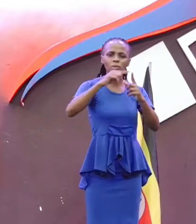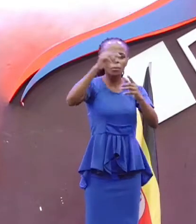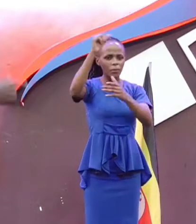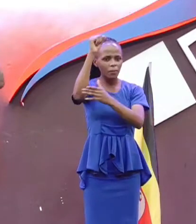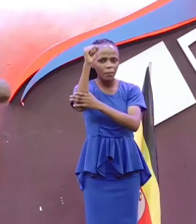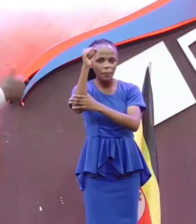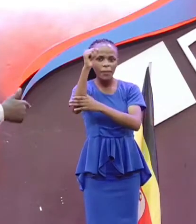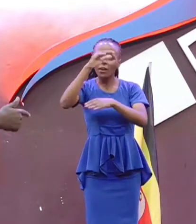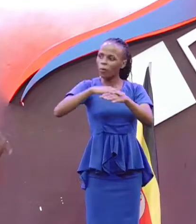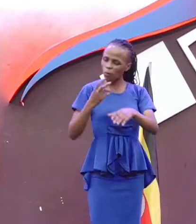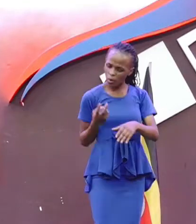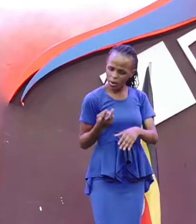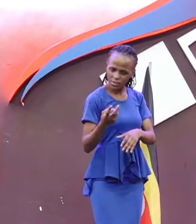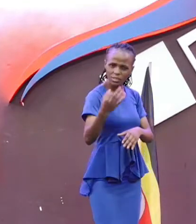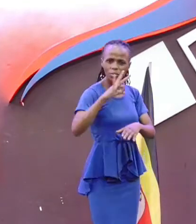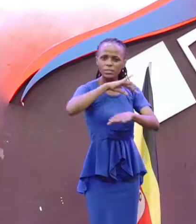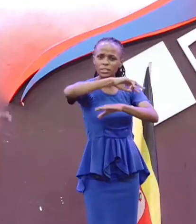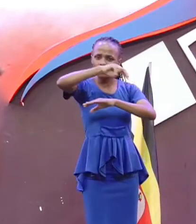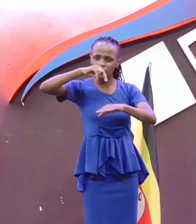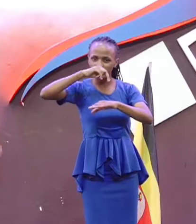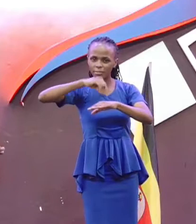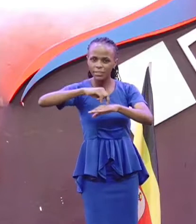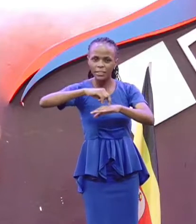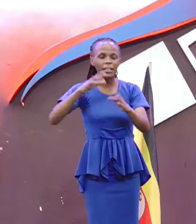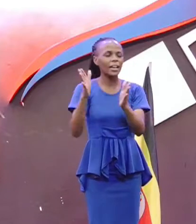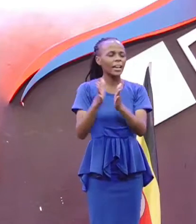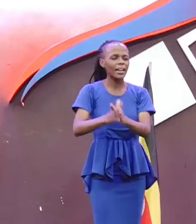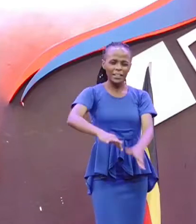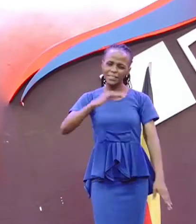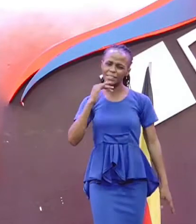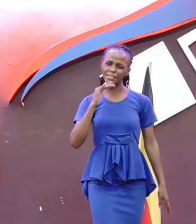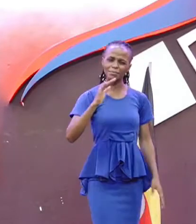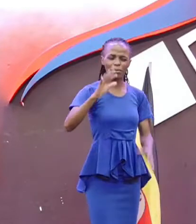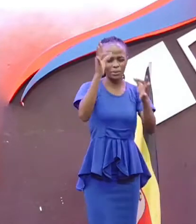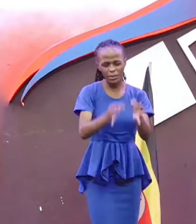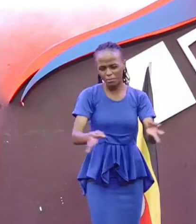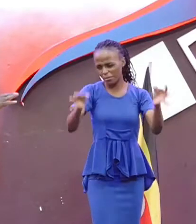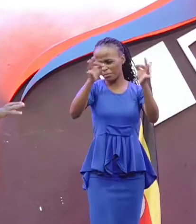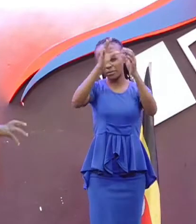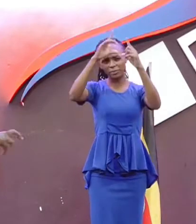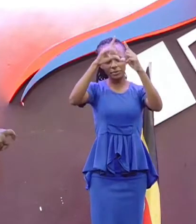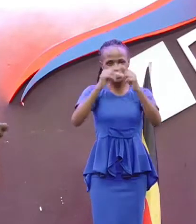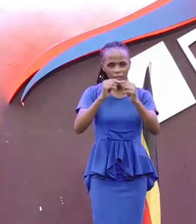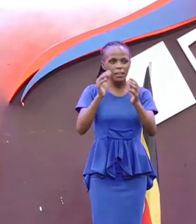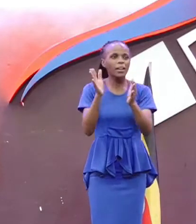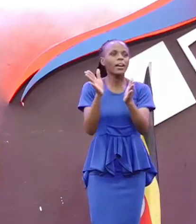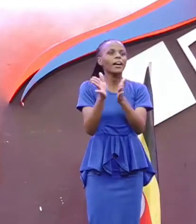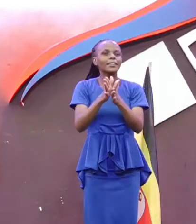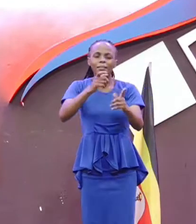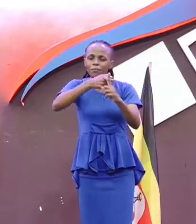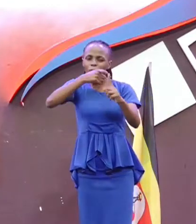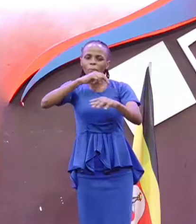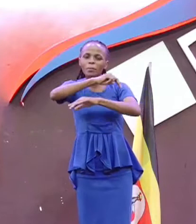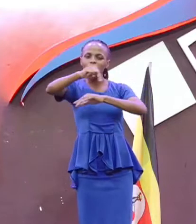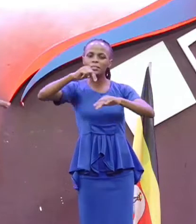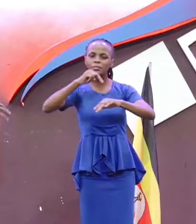speaking to Abraham, it was a journey of nations. Na yogera na yebigambe ebikulu. He spoke to him keywords. Mwenye na amujamwe gwanga. He got